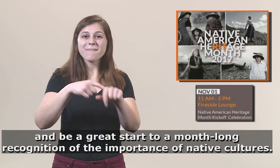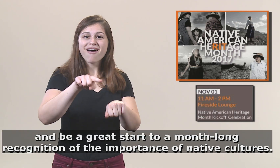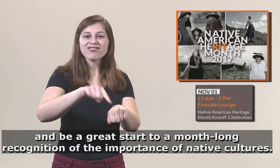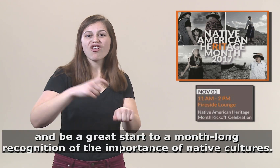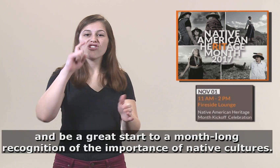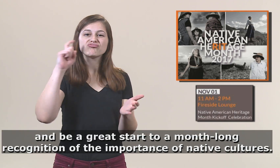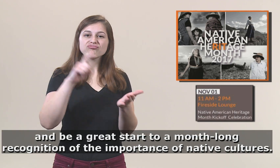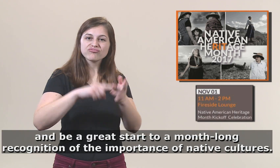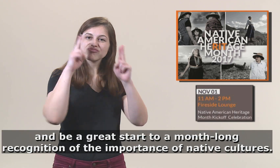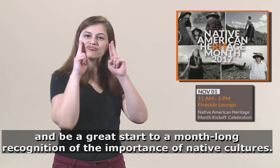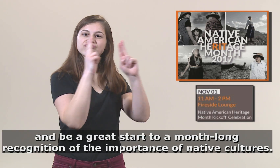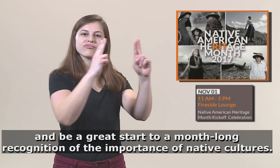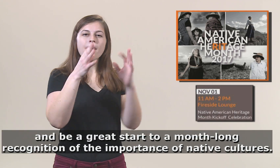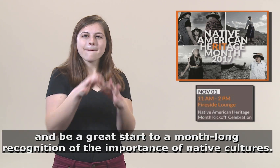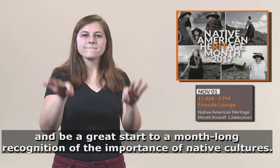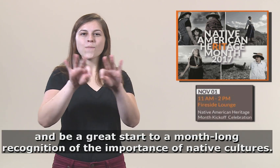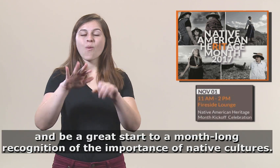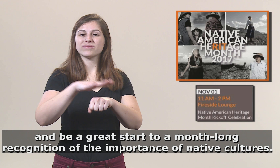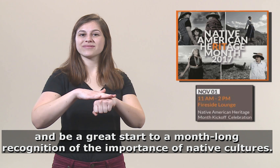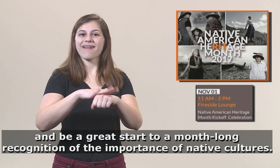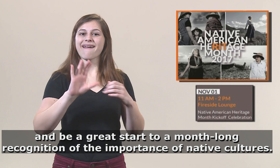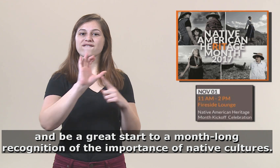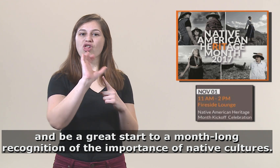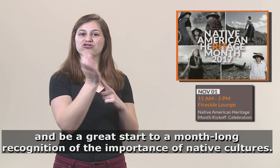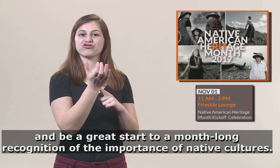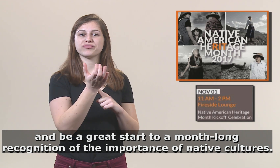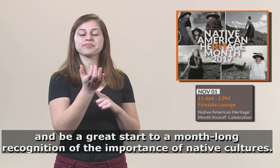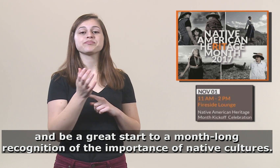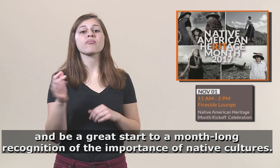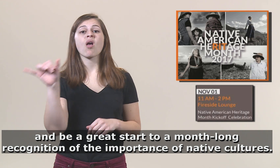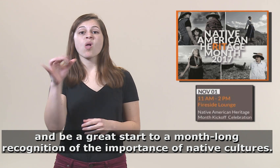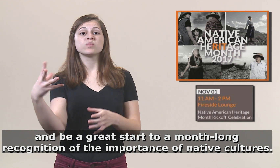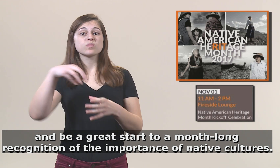be a great start to a month-long recognition of the importance of Native cultures.